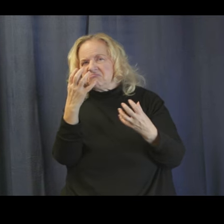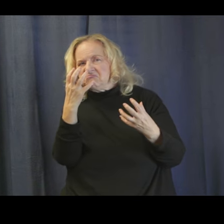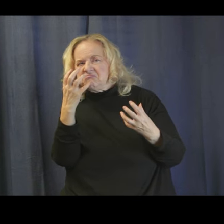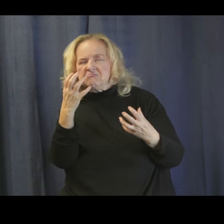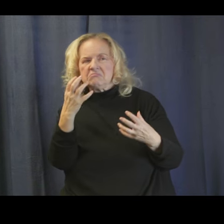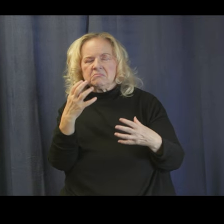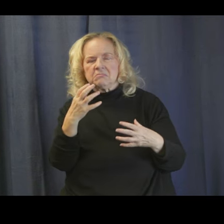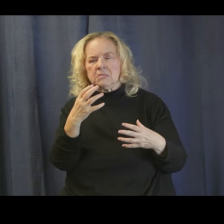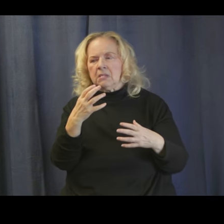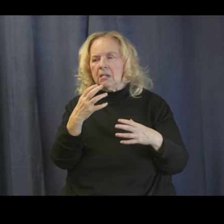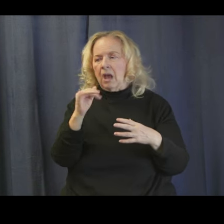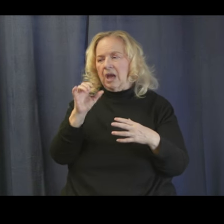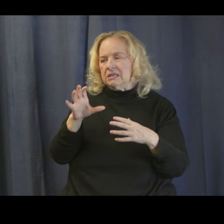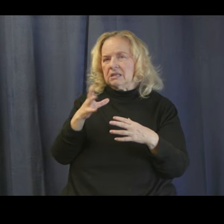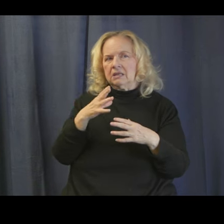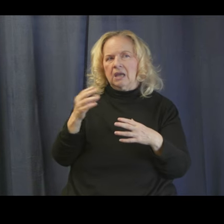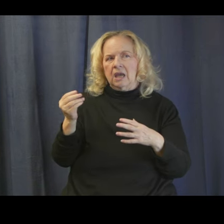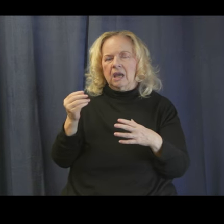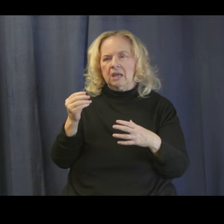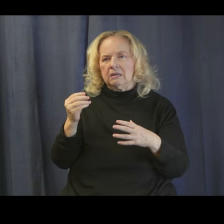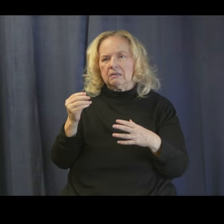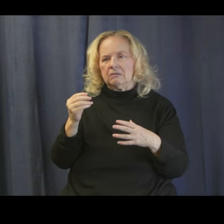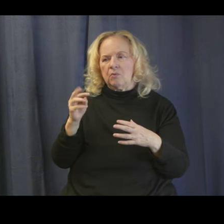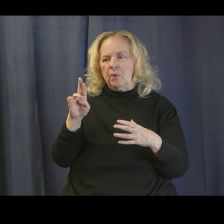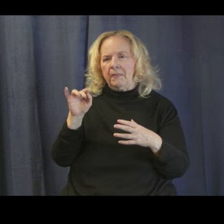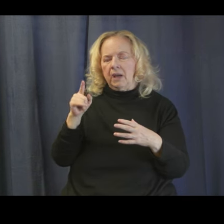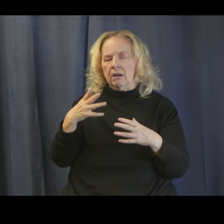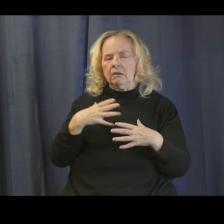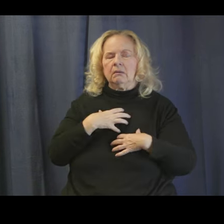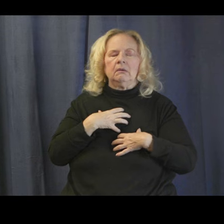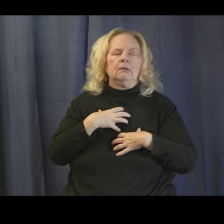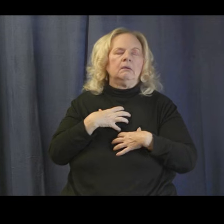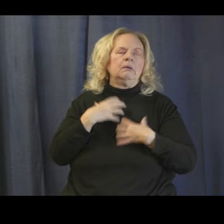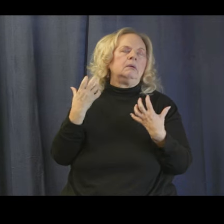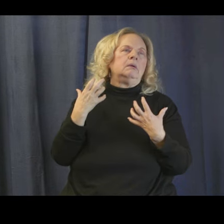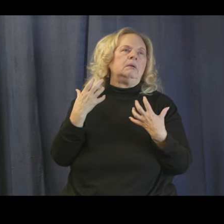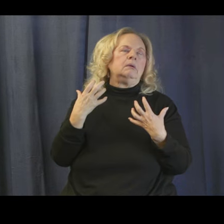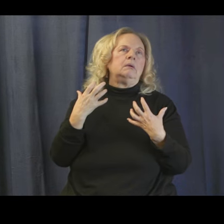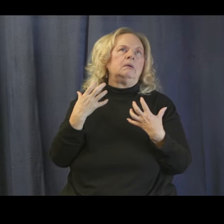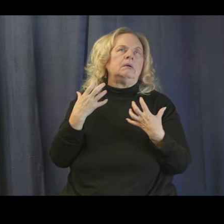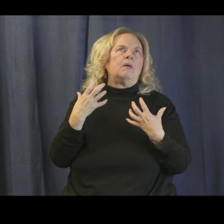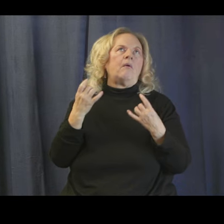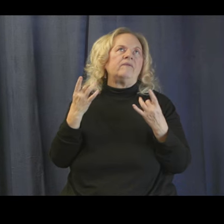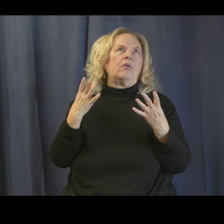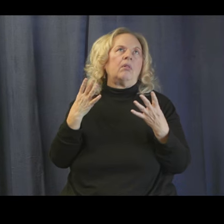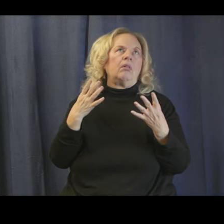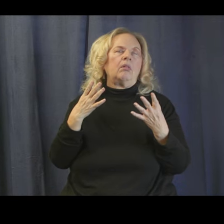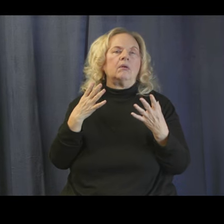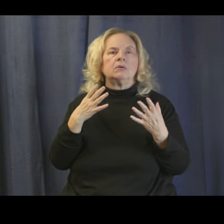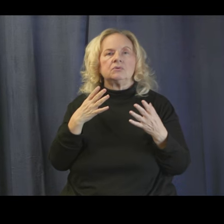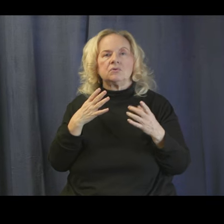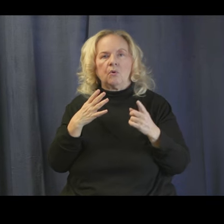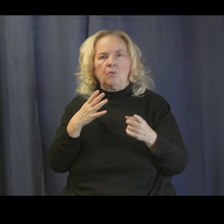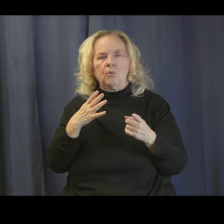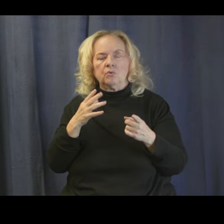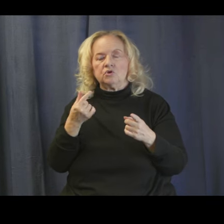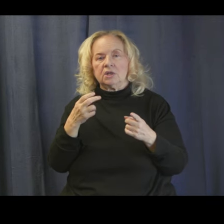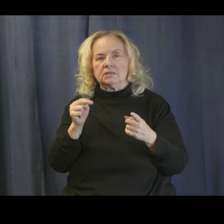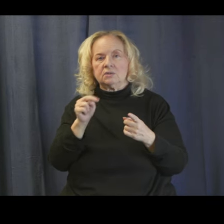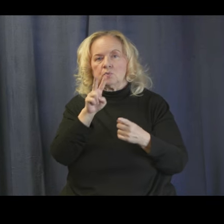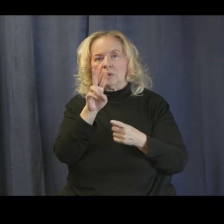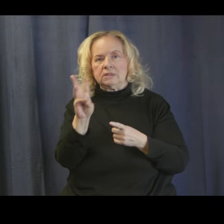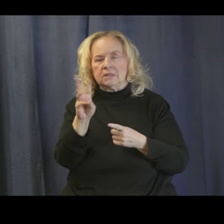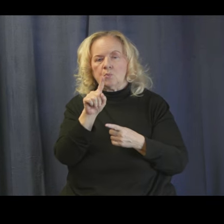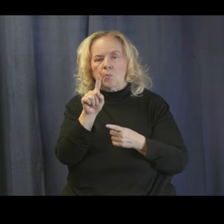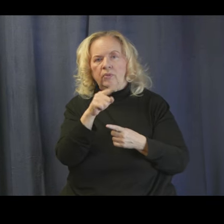to Isaac and to Rebekah. All right. So let's look at